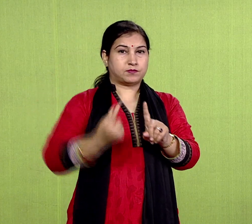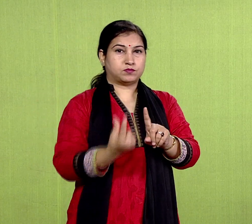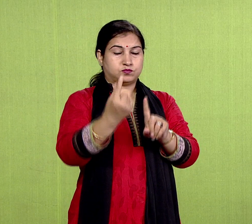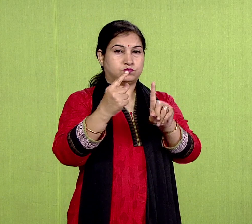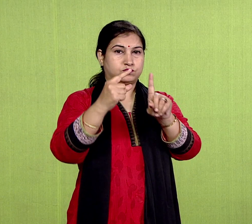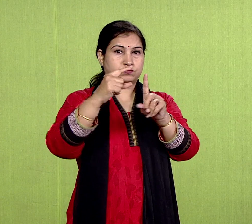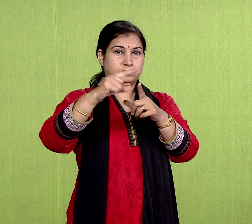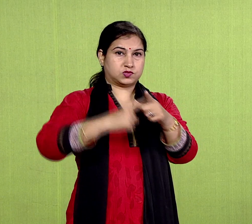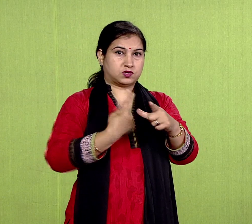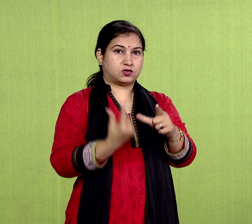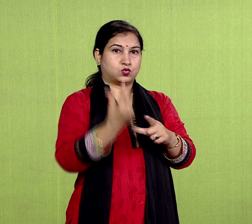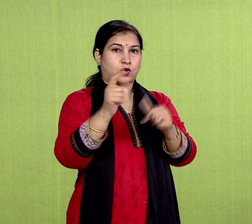Kadphises.